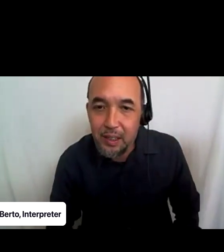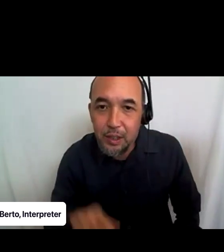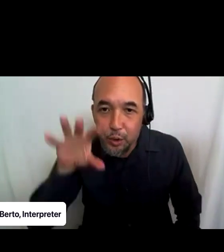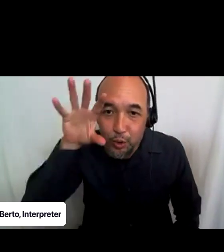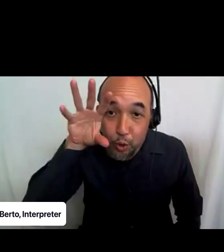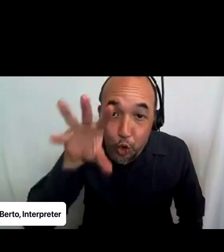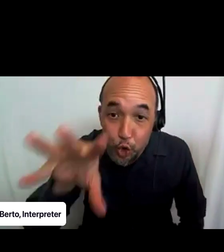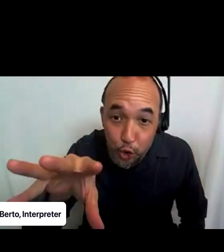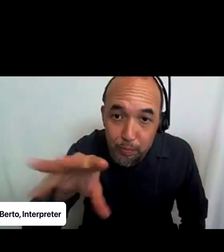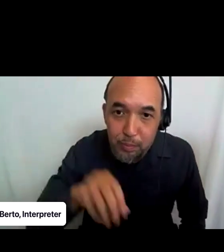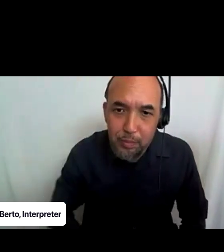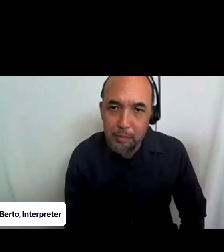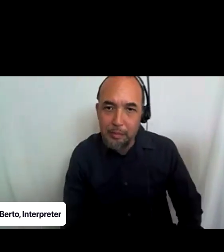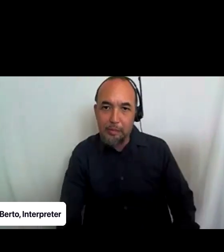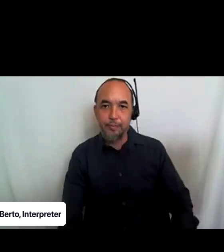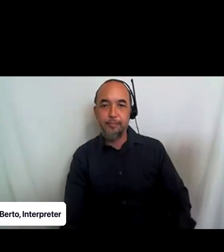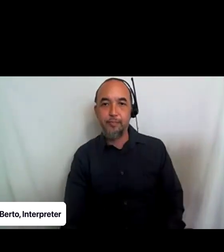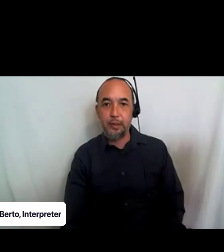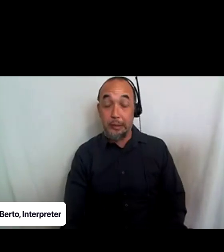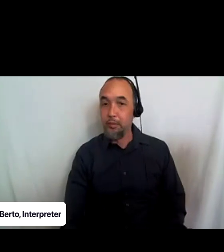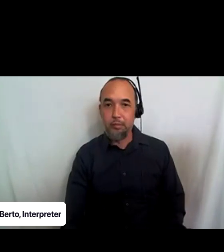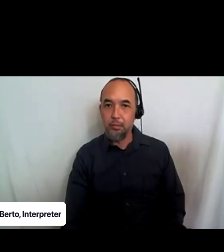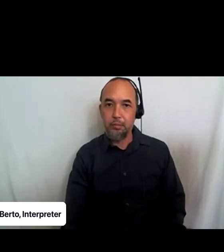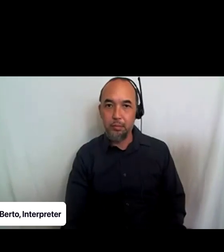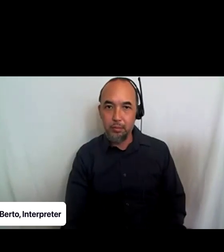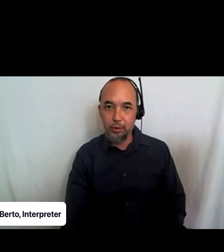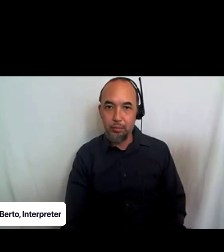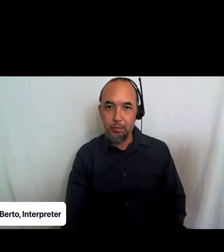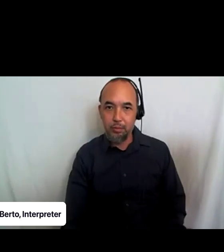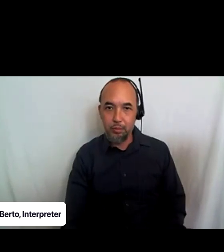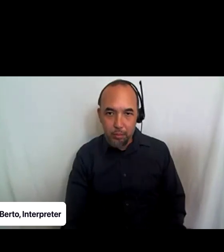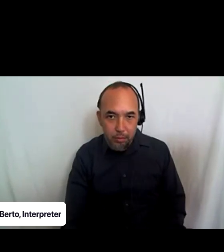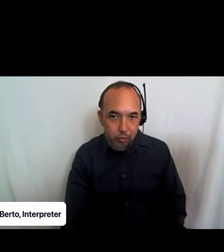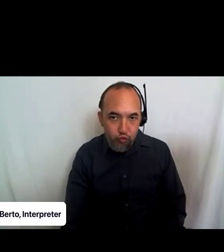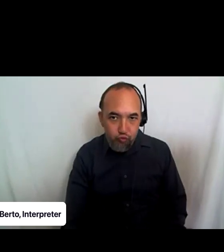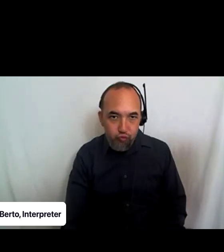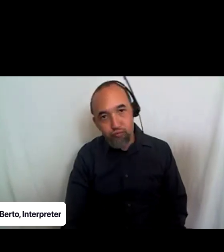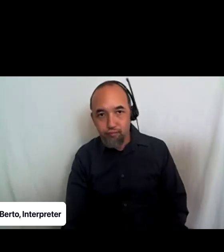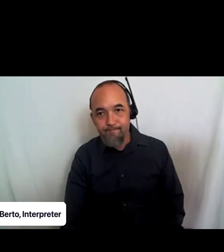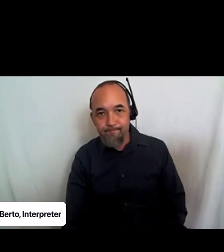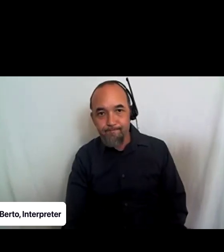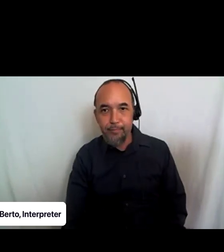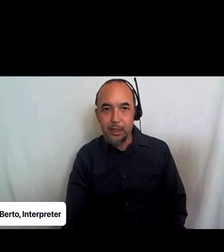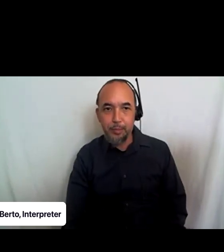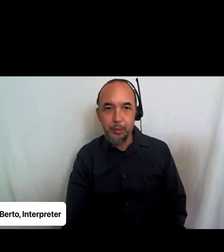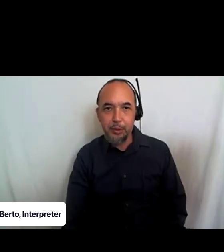Whoa. That went far. What happened? All